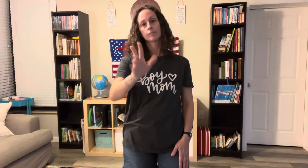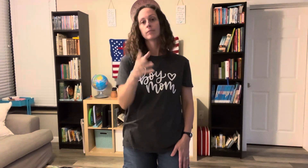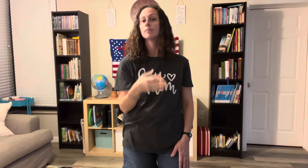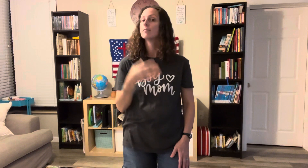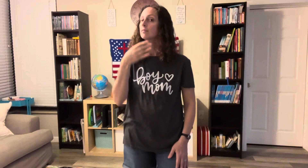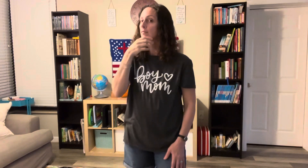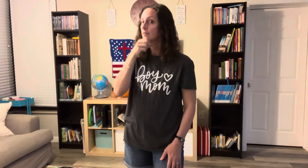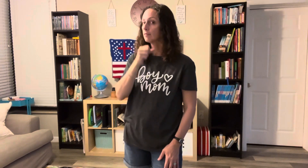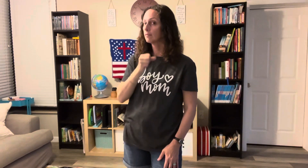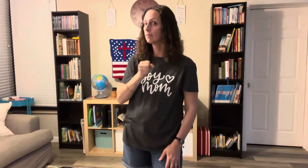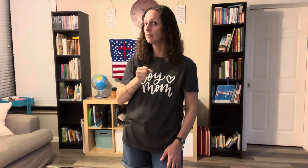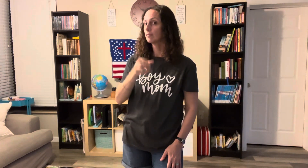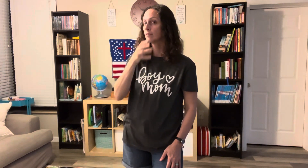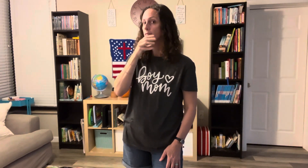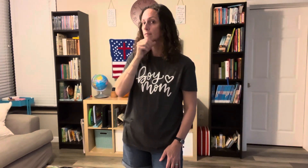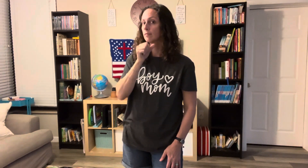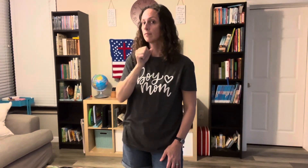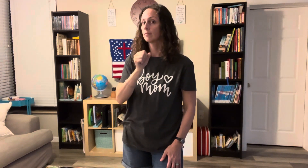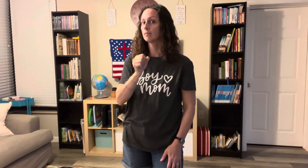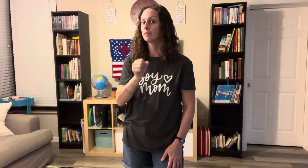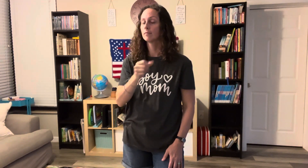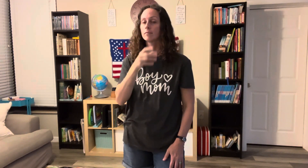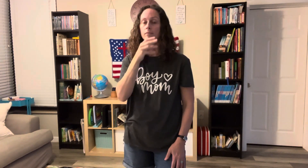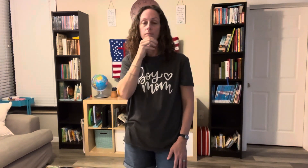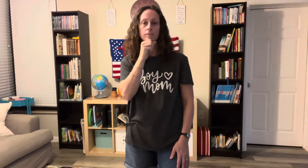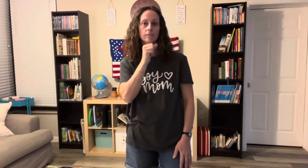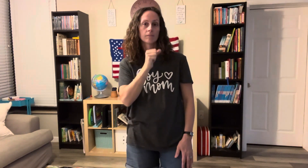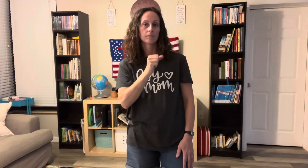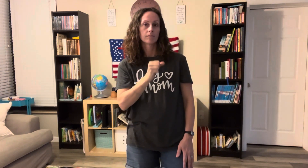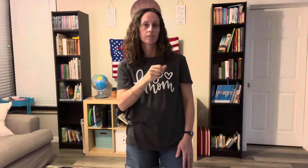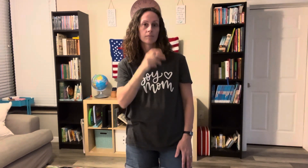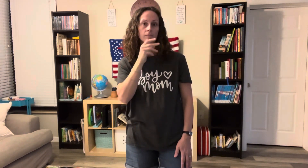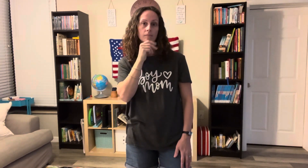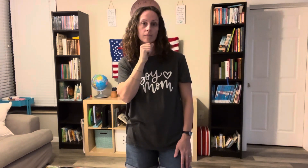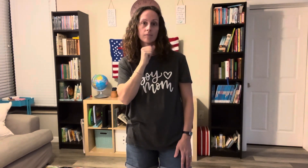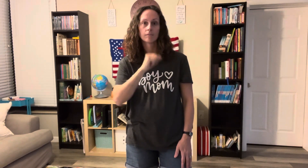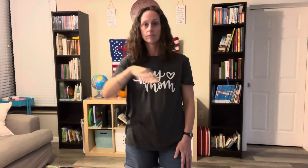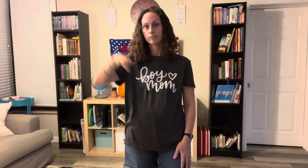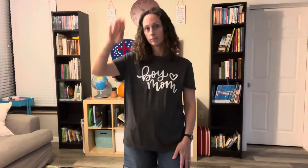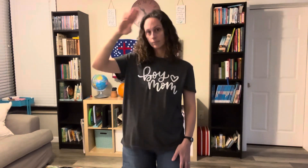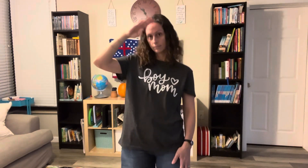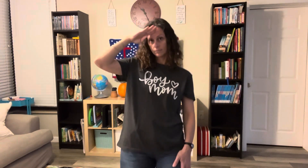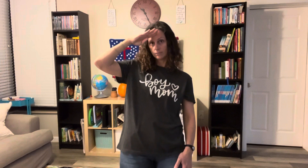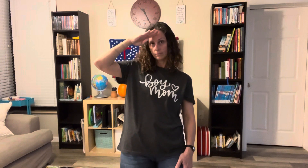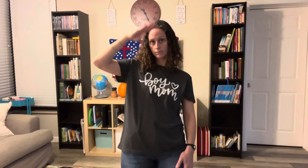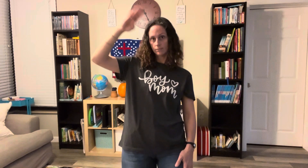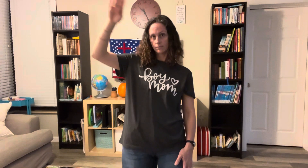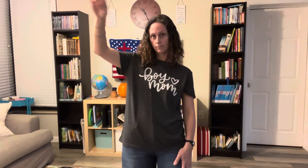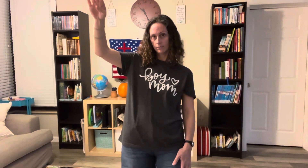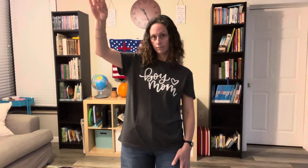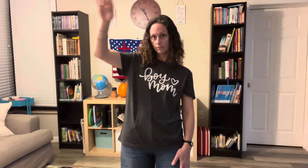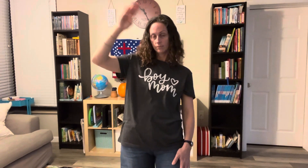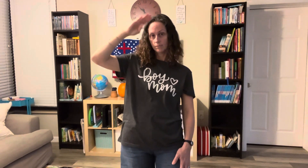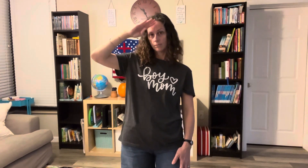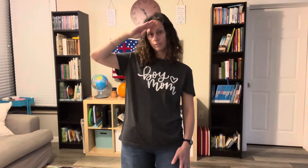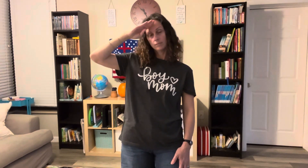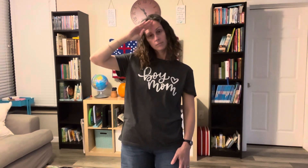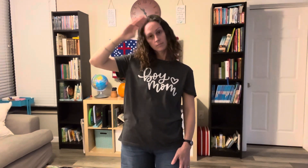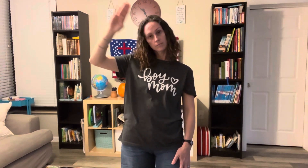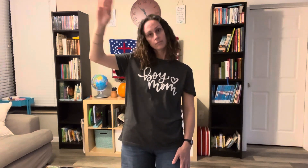1865, General Robert E. Lee surrendered to General Ulysses S. Grant